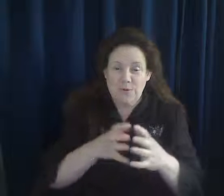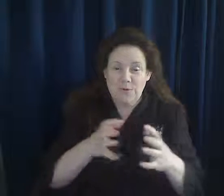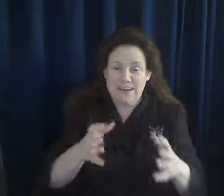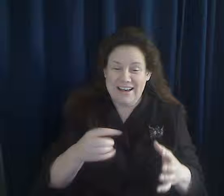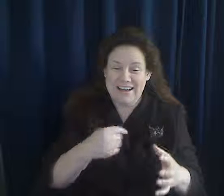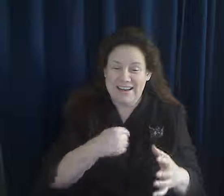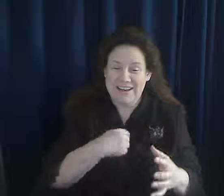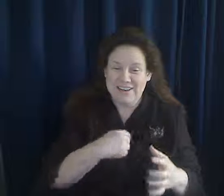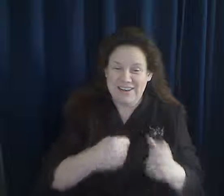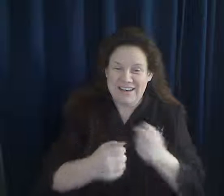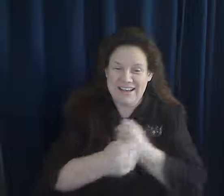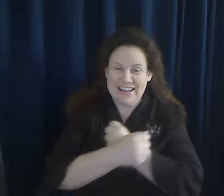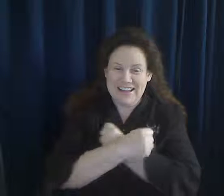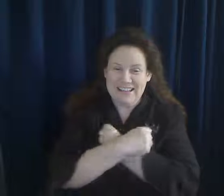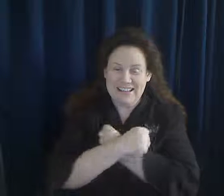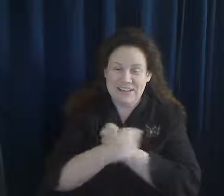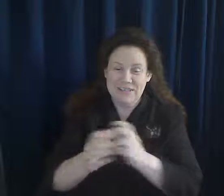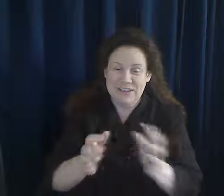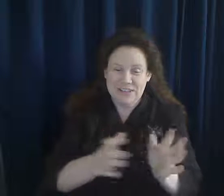Oh, how I love